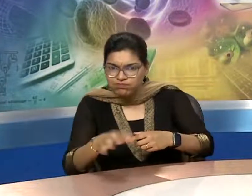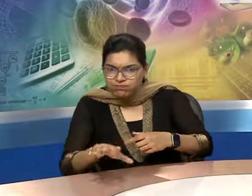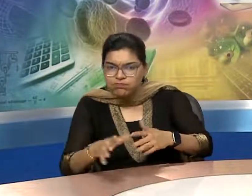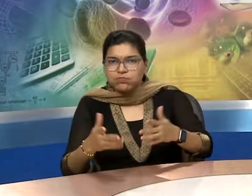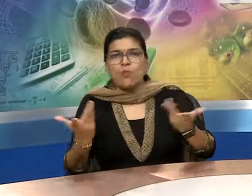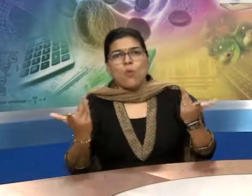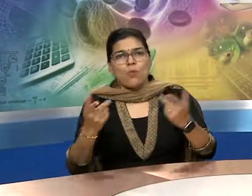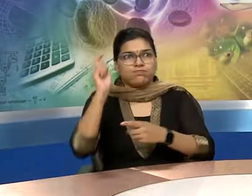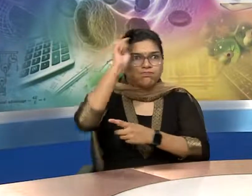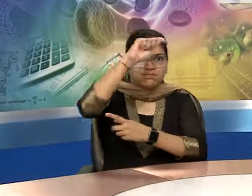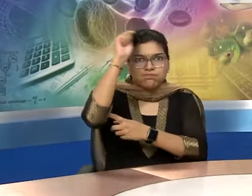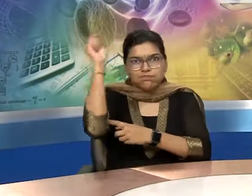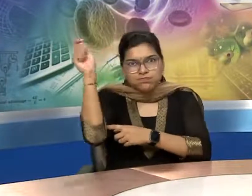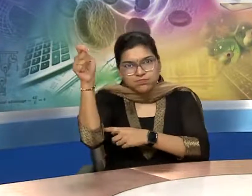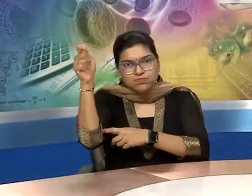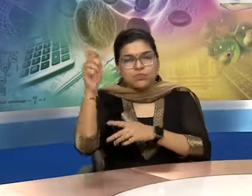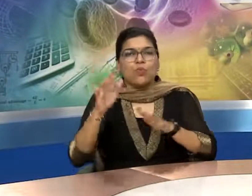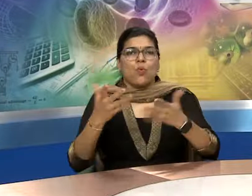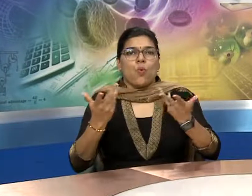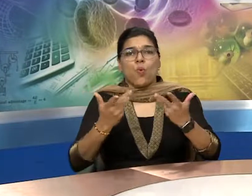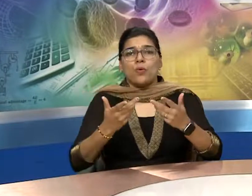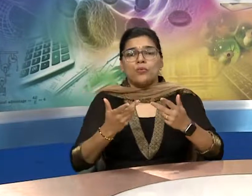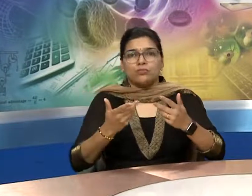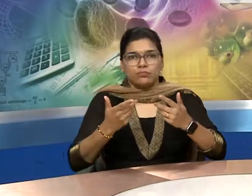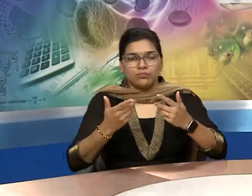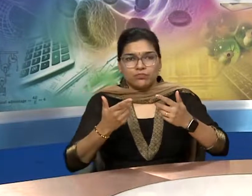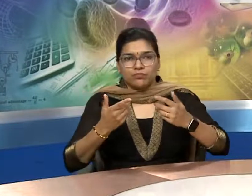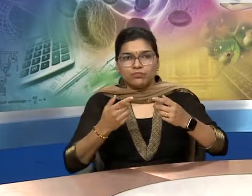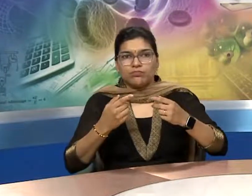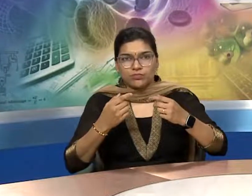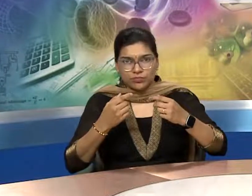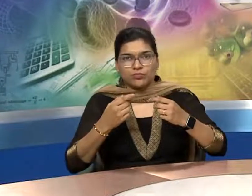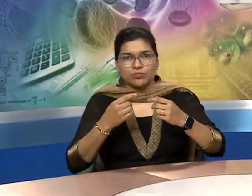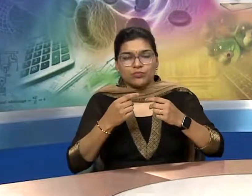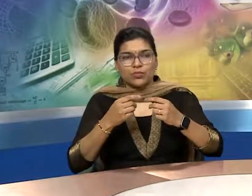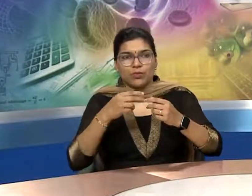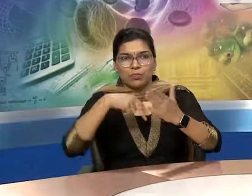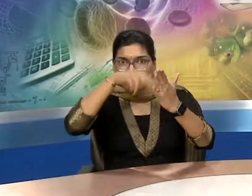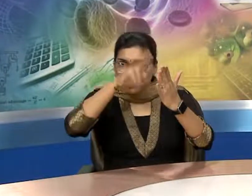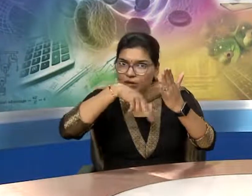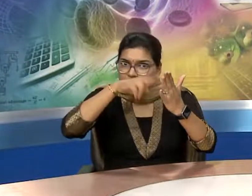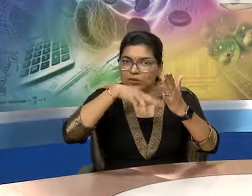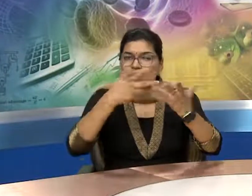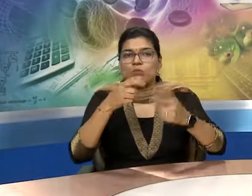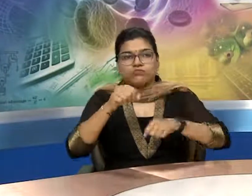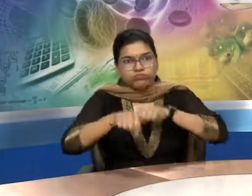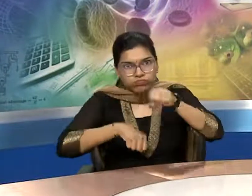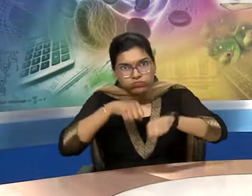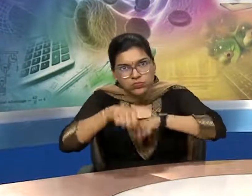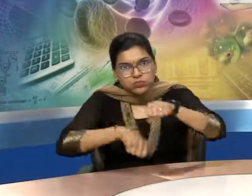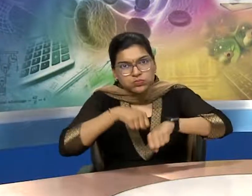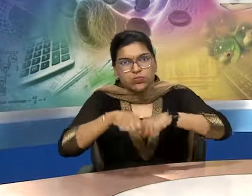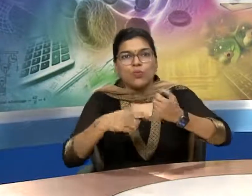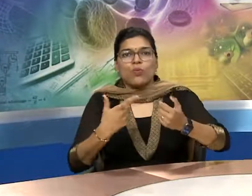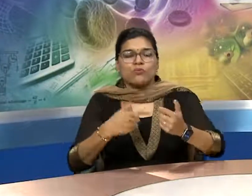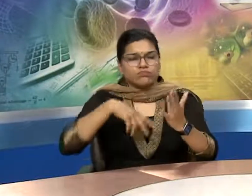Like in home, in our free time, we sometimes play chess, sometimes carom board, we